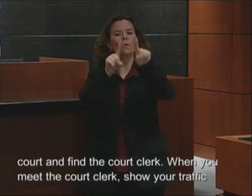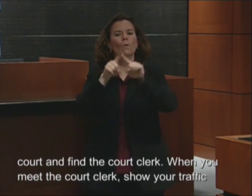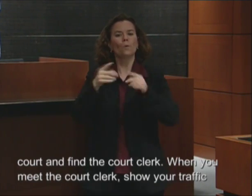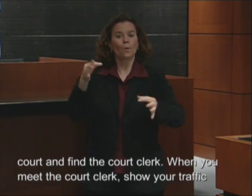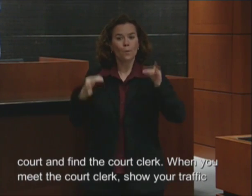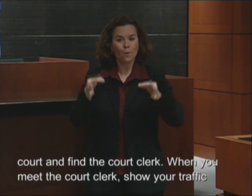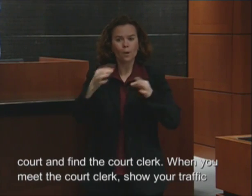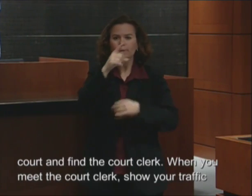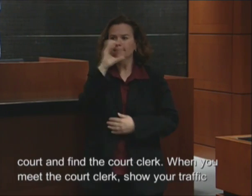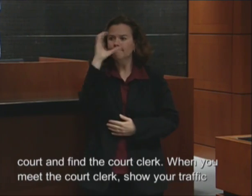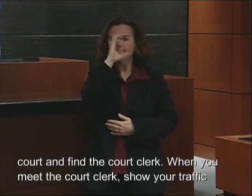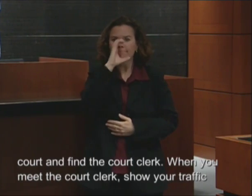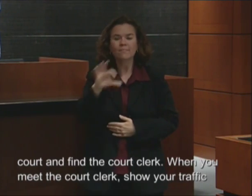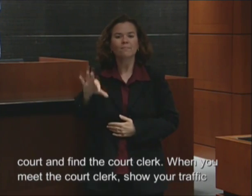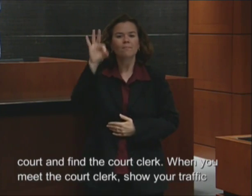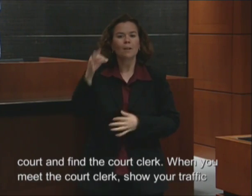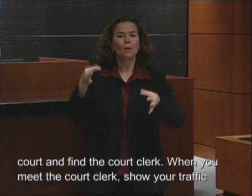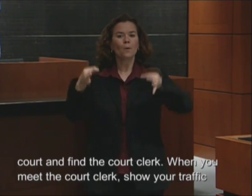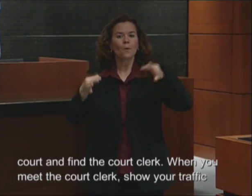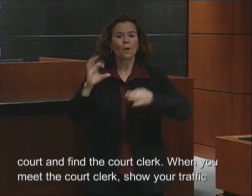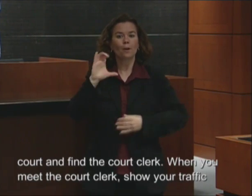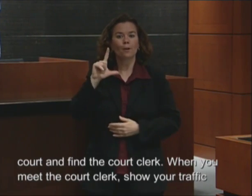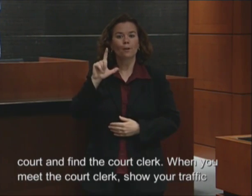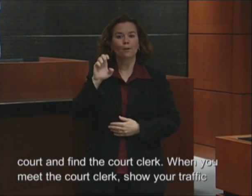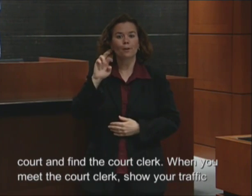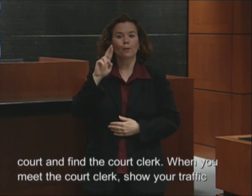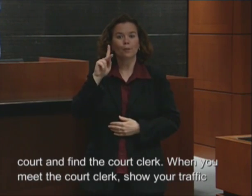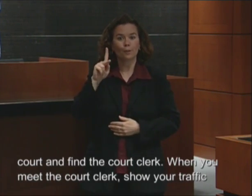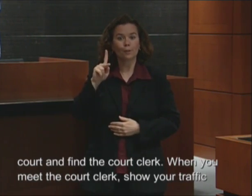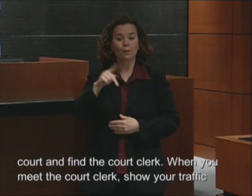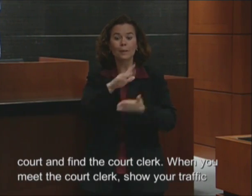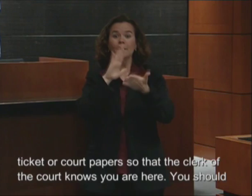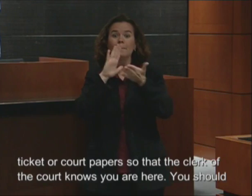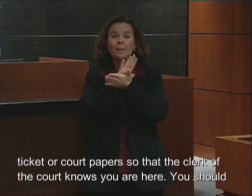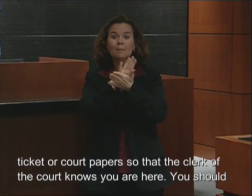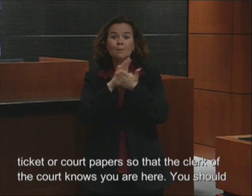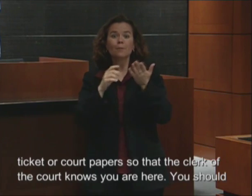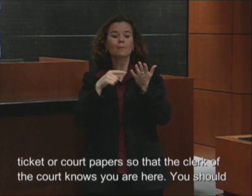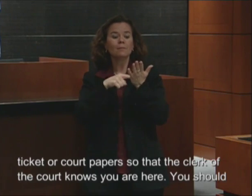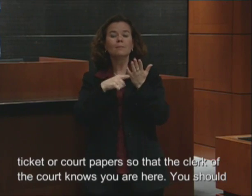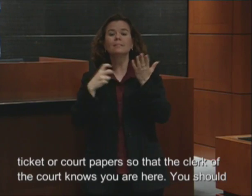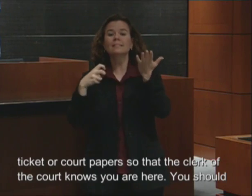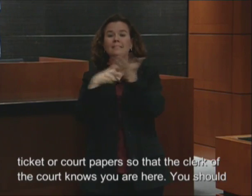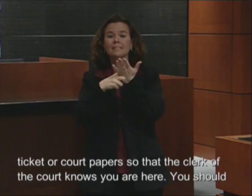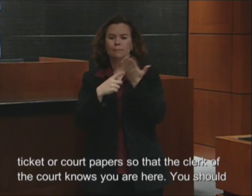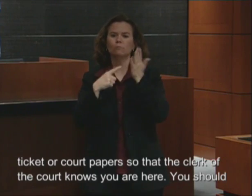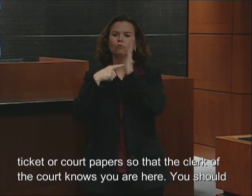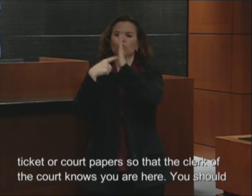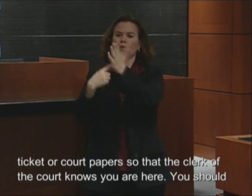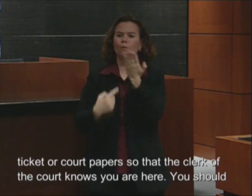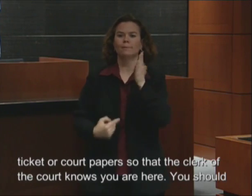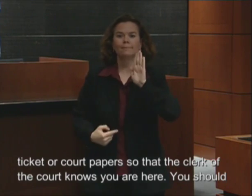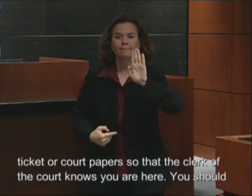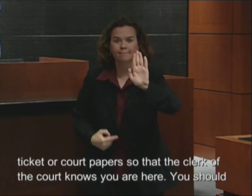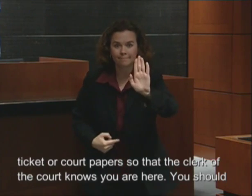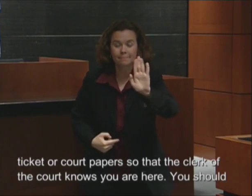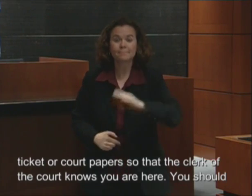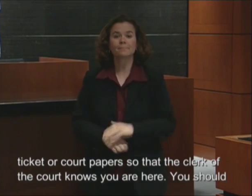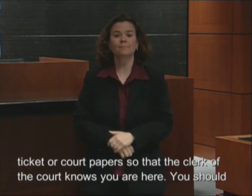find the court clerk. When you meet the court clerk, show your traffic ticket or court papers so that the clerk of courts knows you are there. You